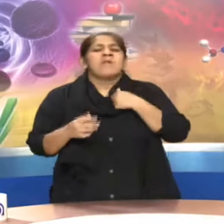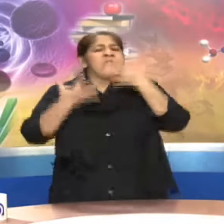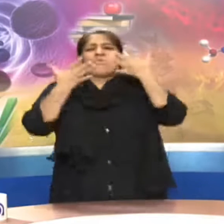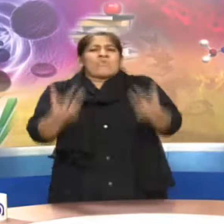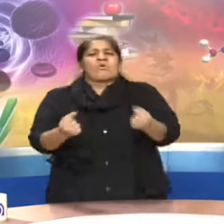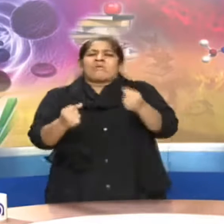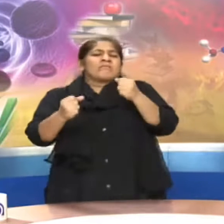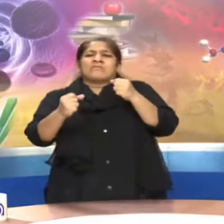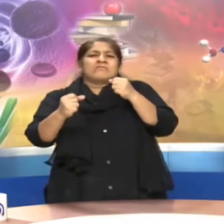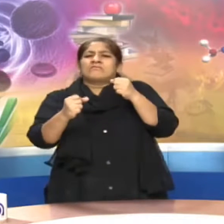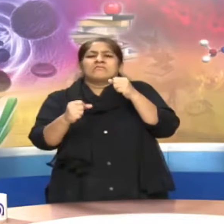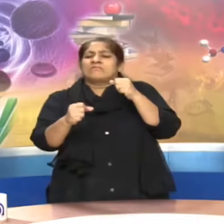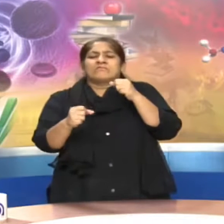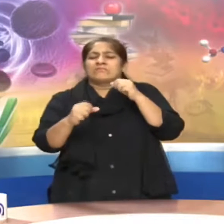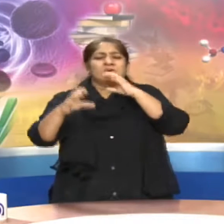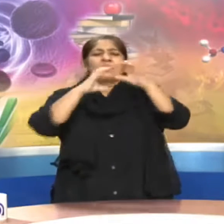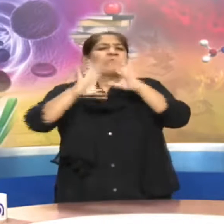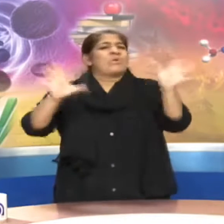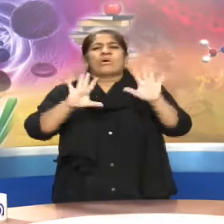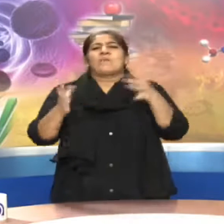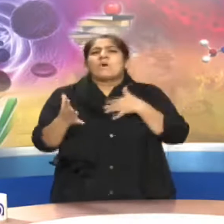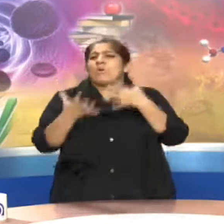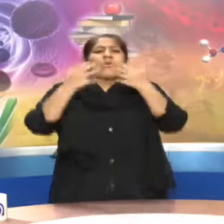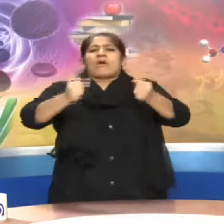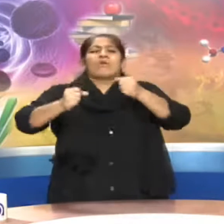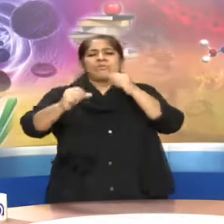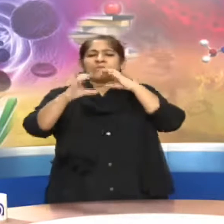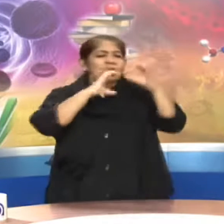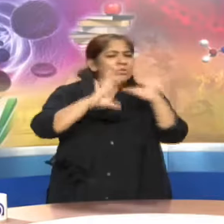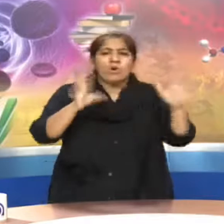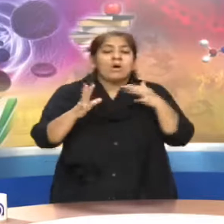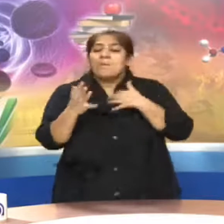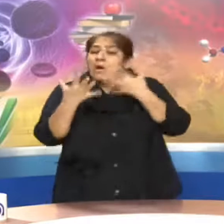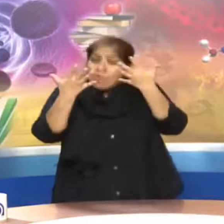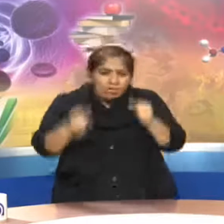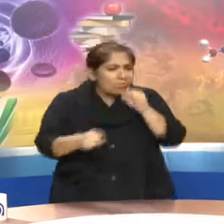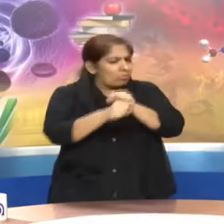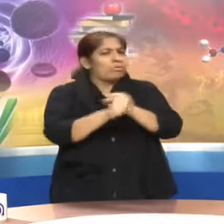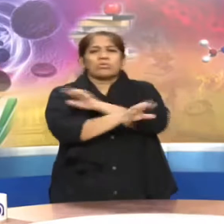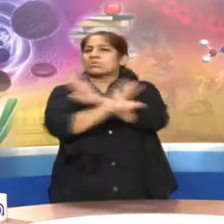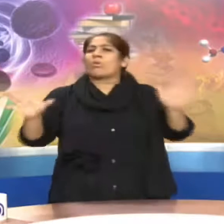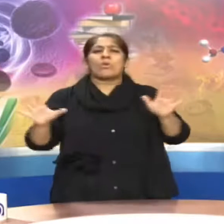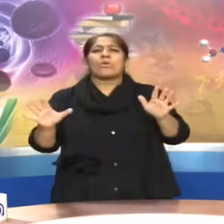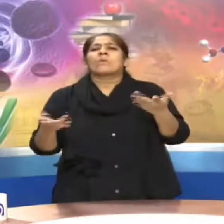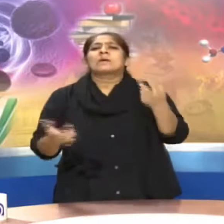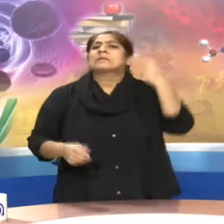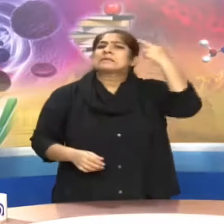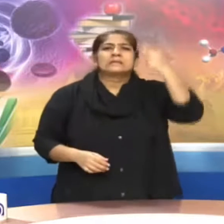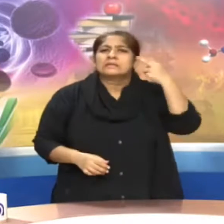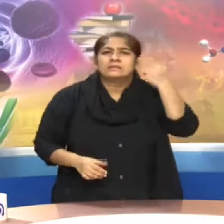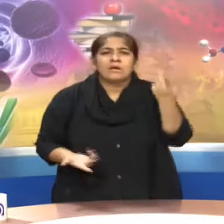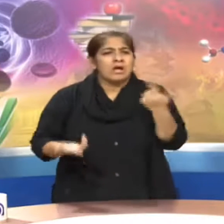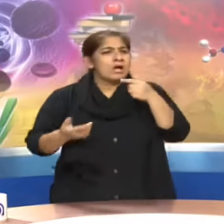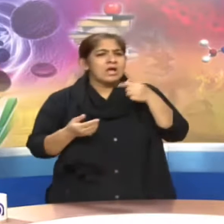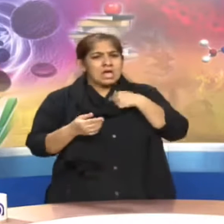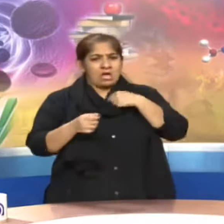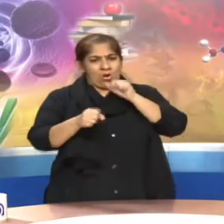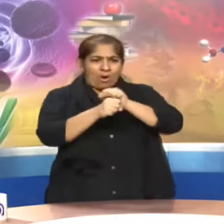In case we don't have incentive, then we are not interested to continue work or communicate, and the reason